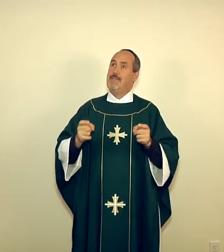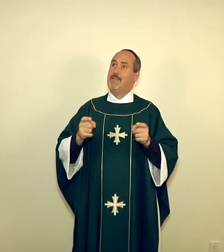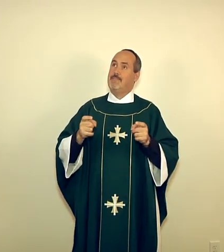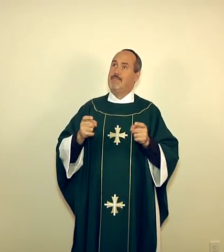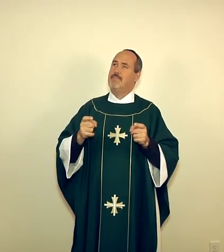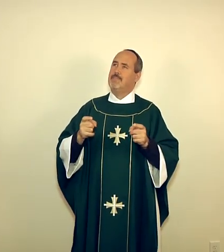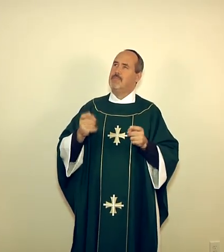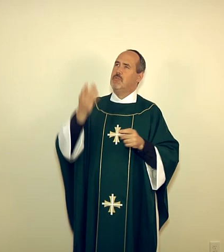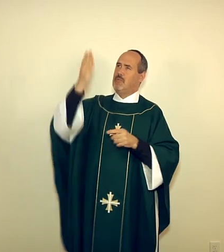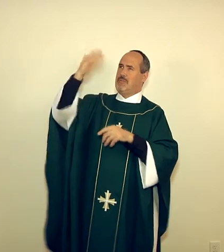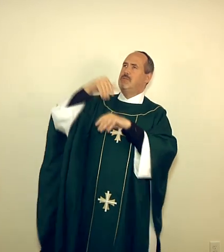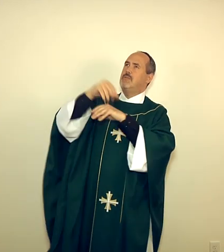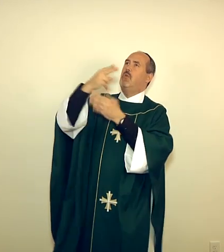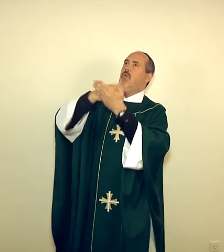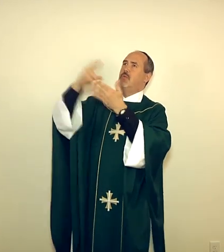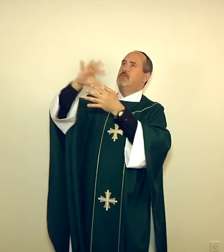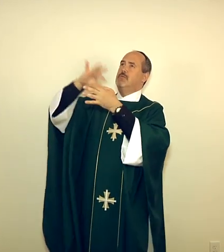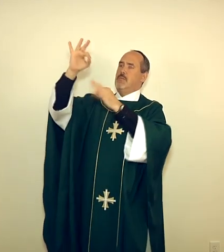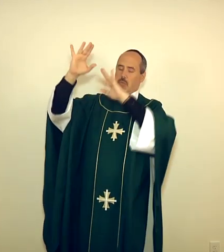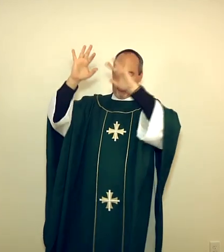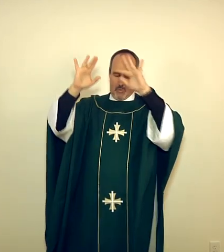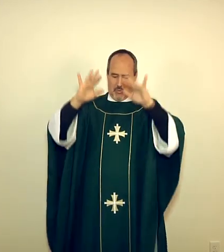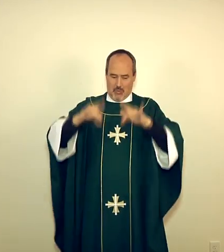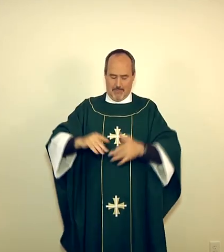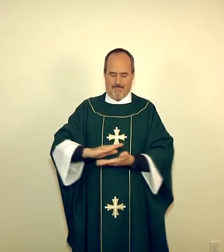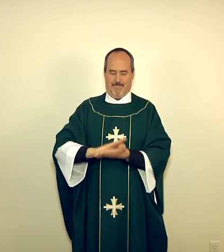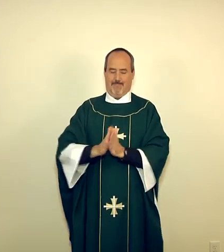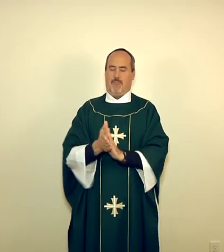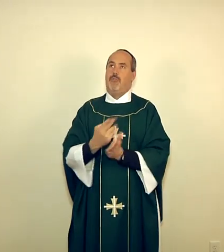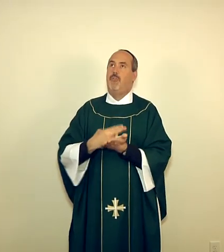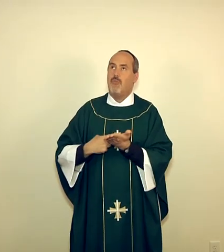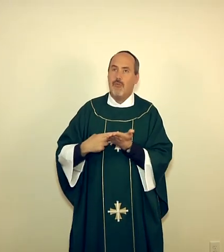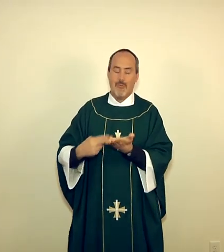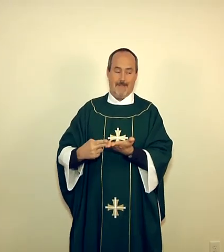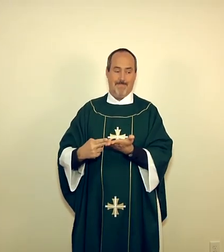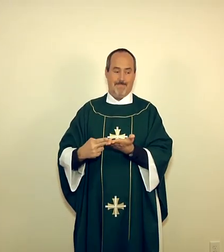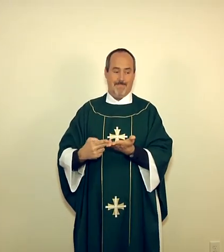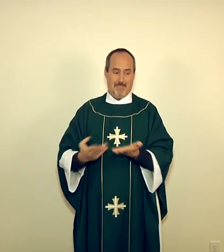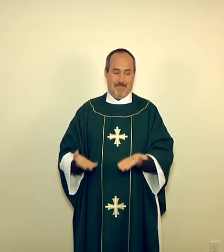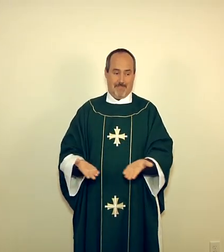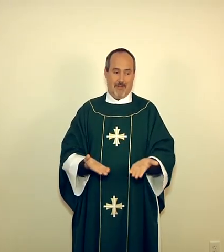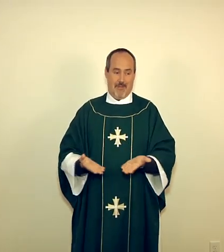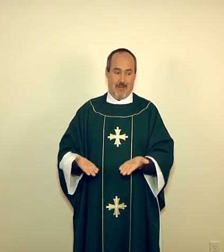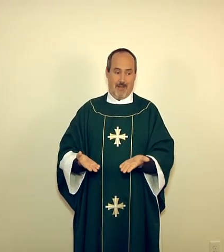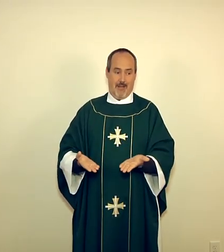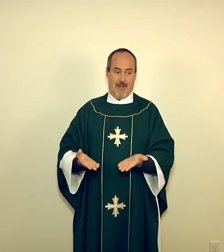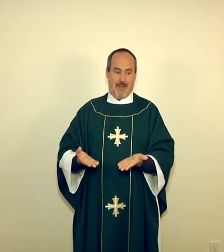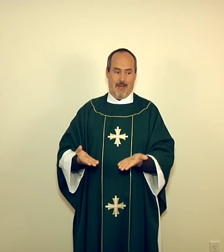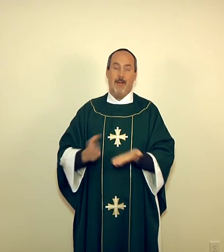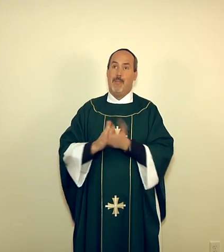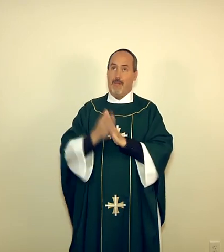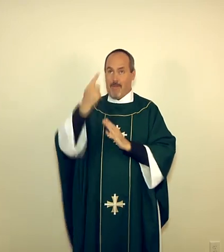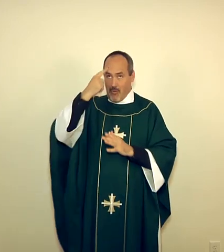pray, by sending down your Spirit upon them like the dewfall, so that they may become for